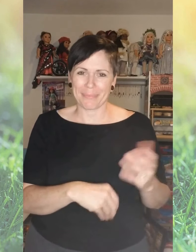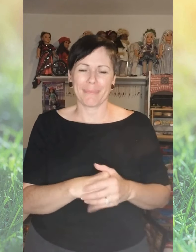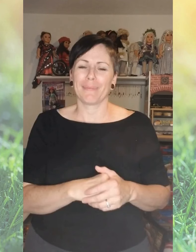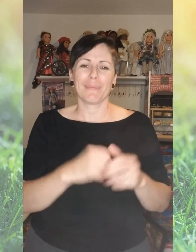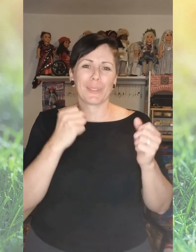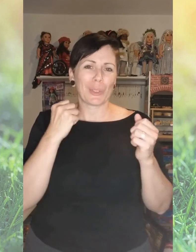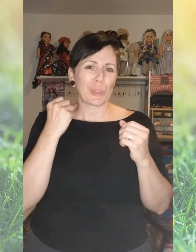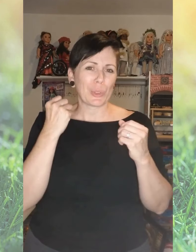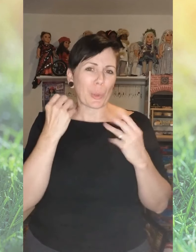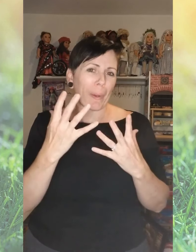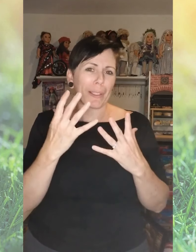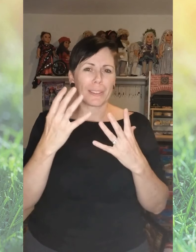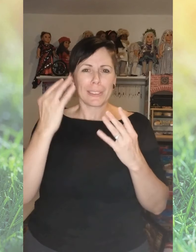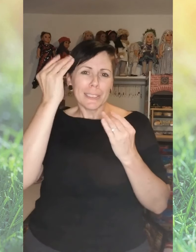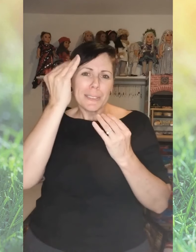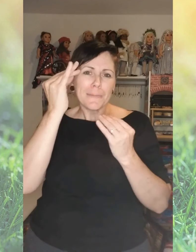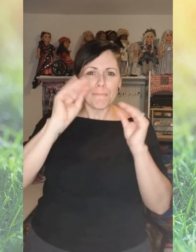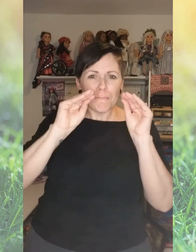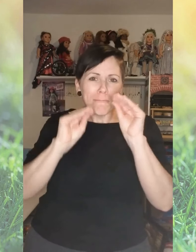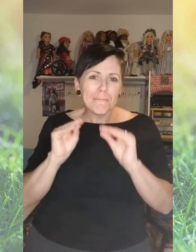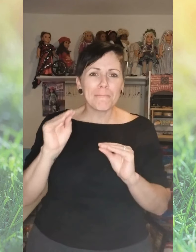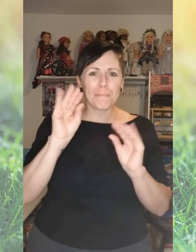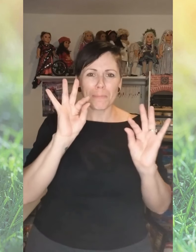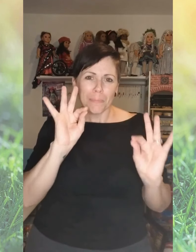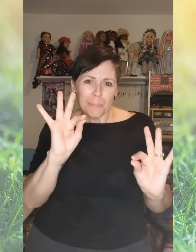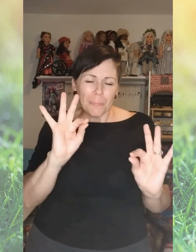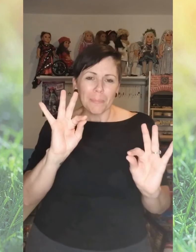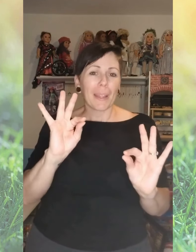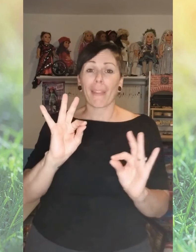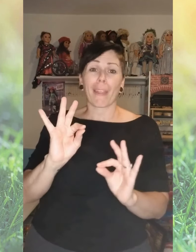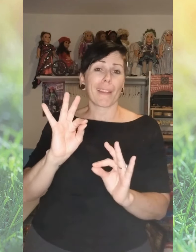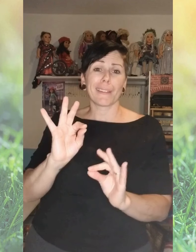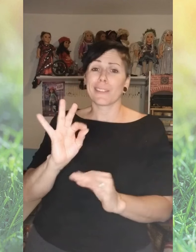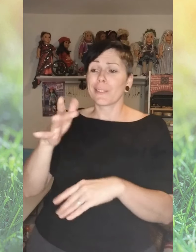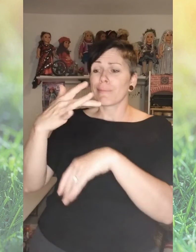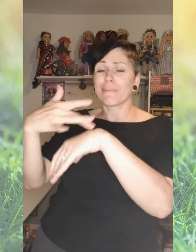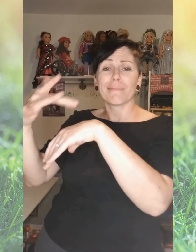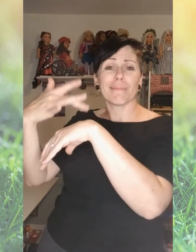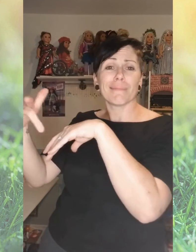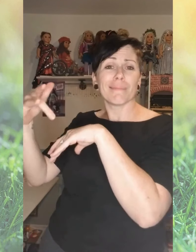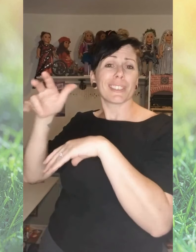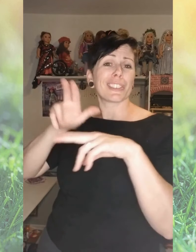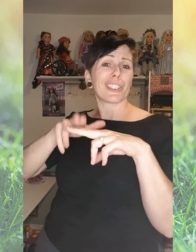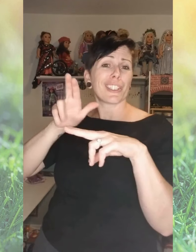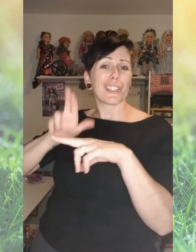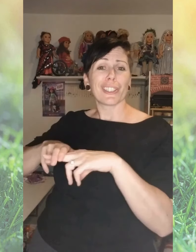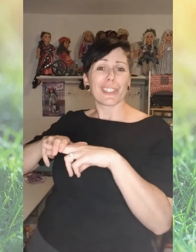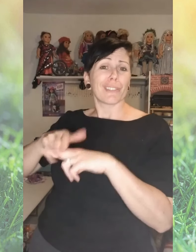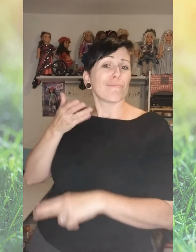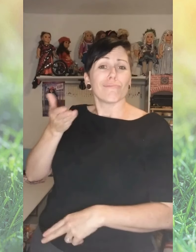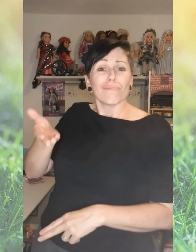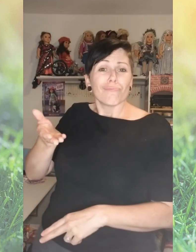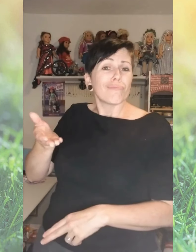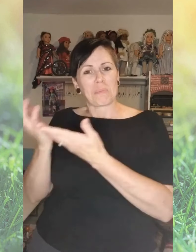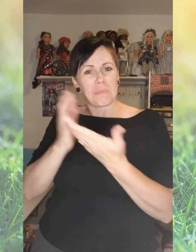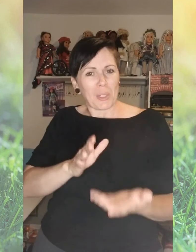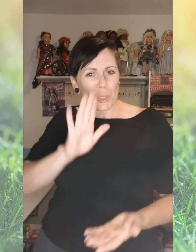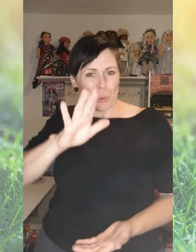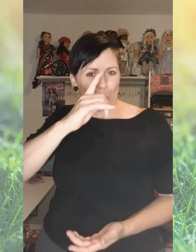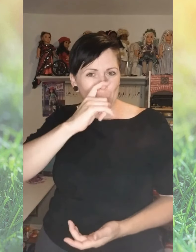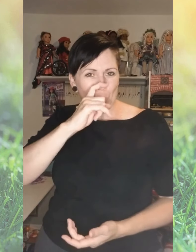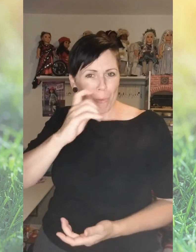just plunk your dolls down in the middle of the scene, let them join the fun. There were like extra chairs kind of saying, "Come on